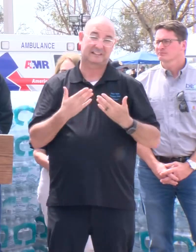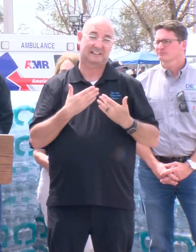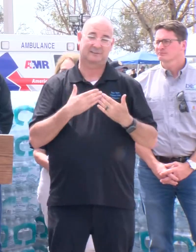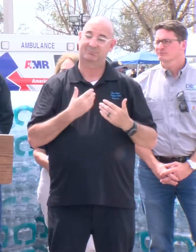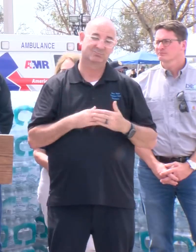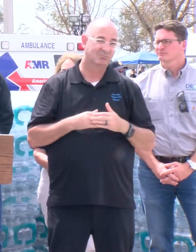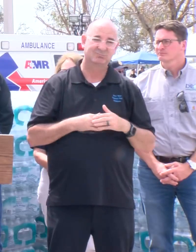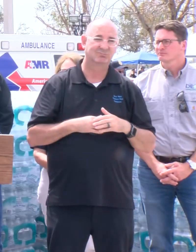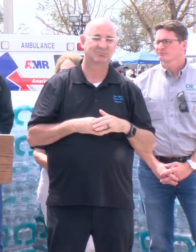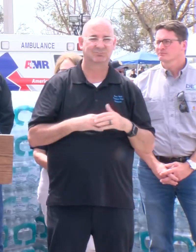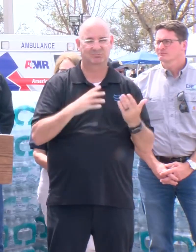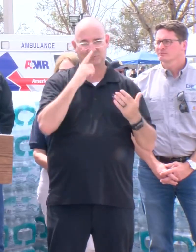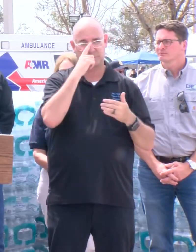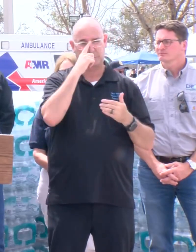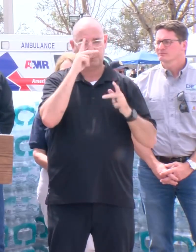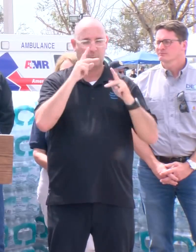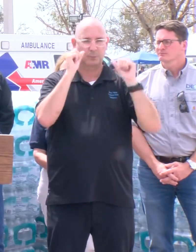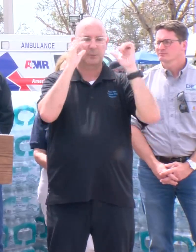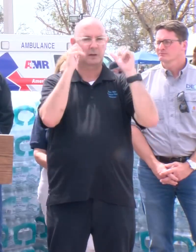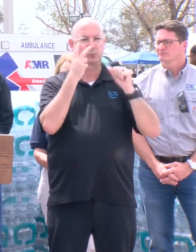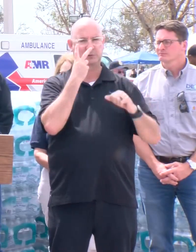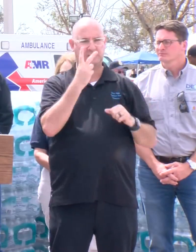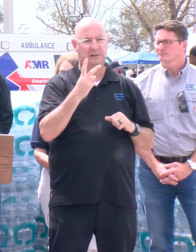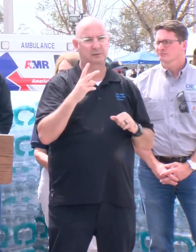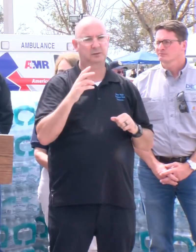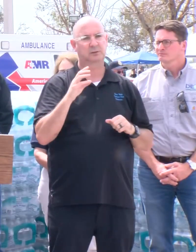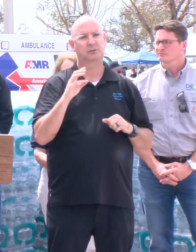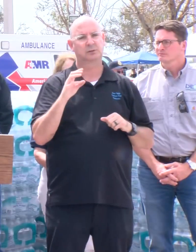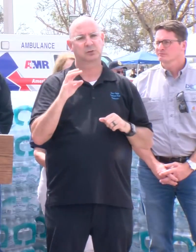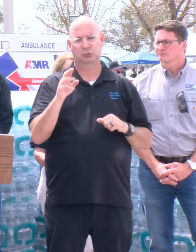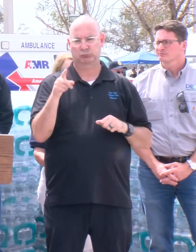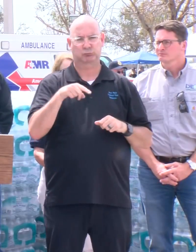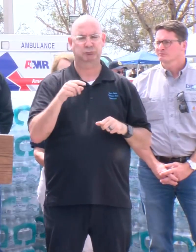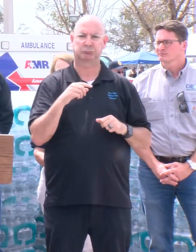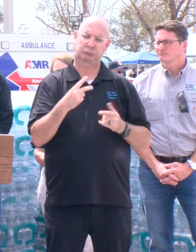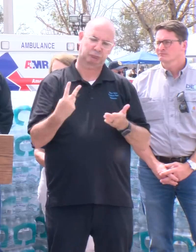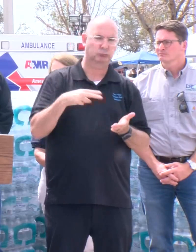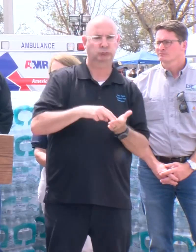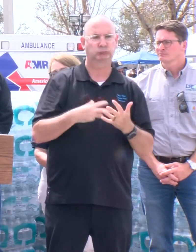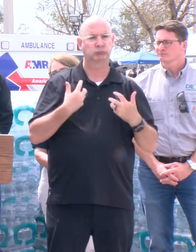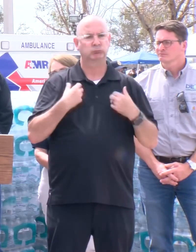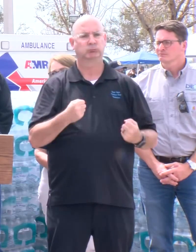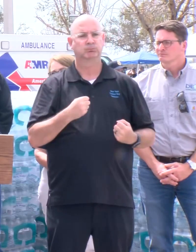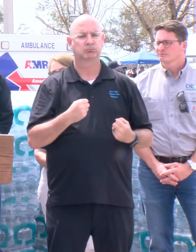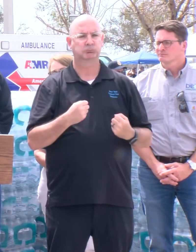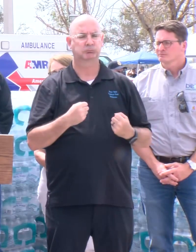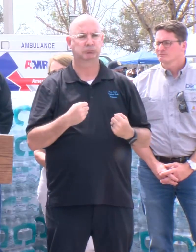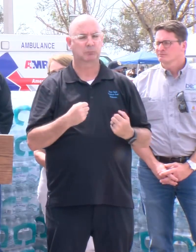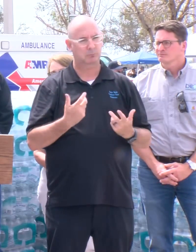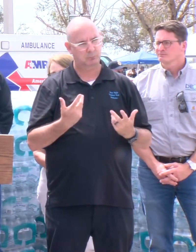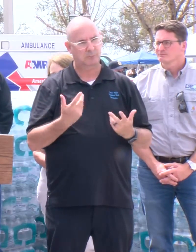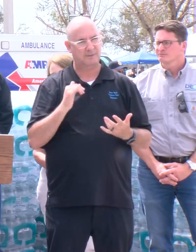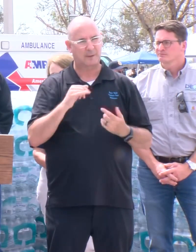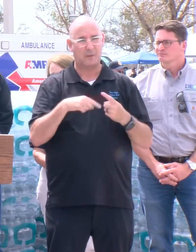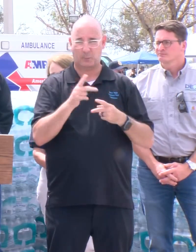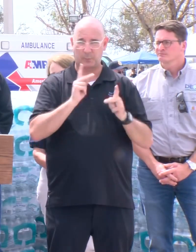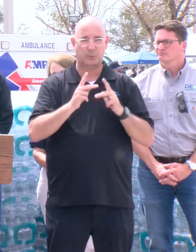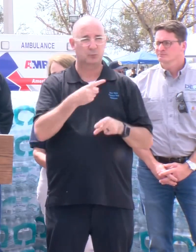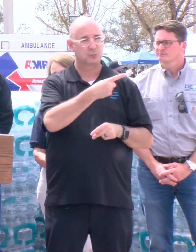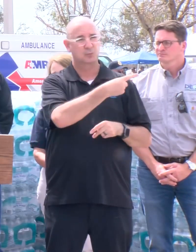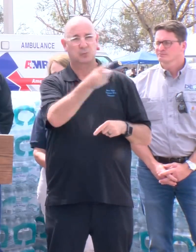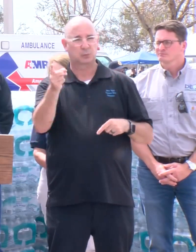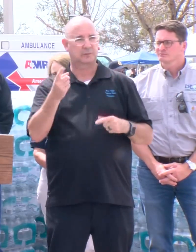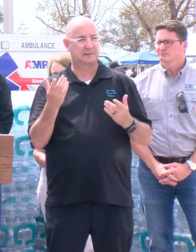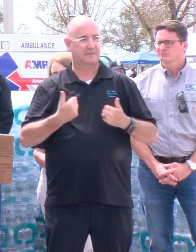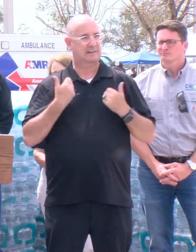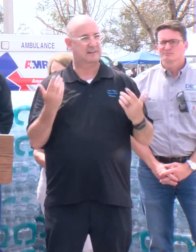has been incredible. And that's a lot of just about the people here. And so we're fortunate to have a great state